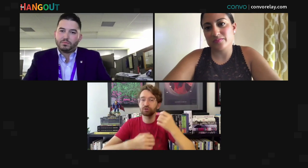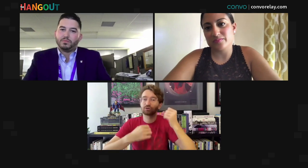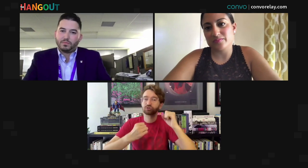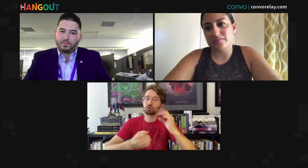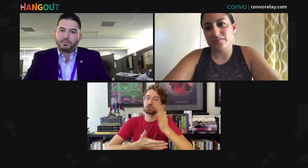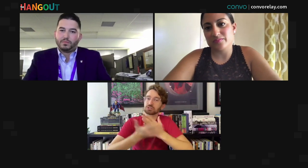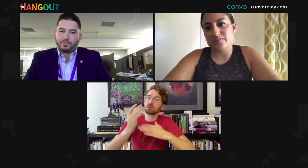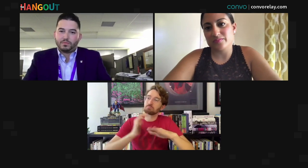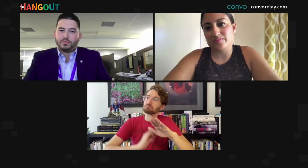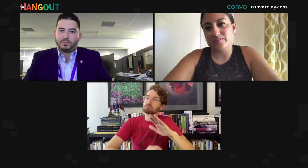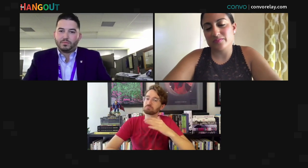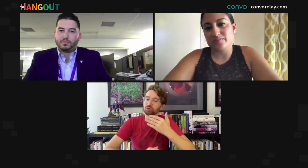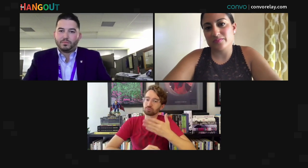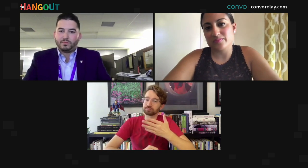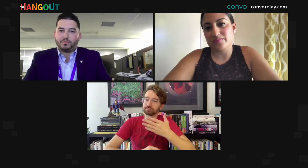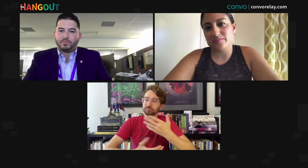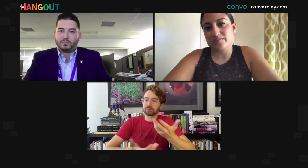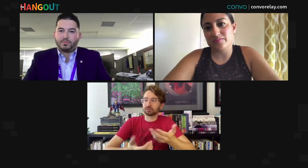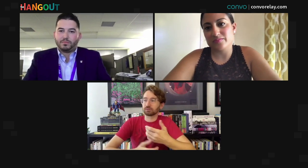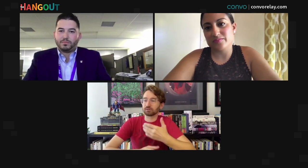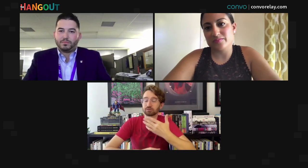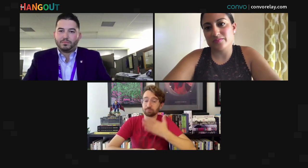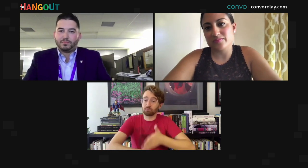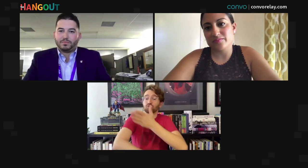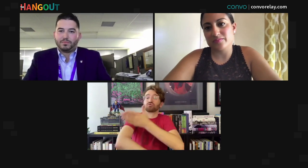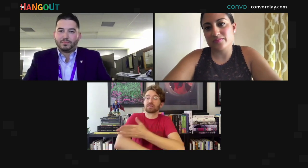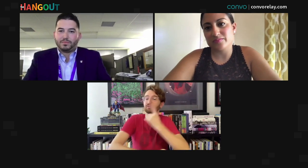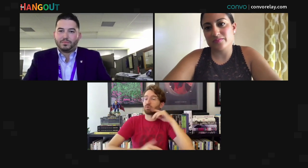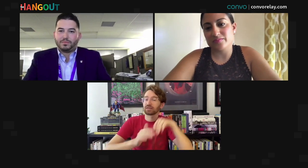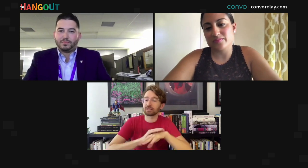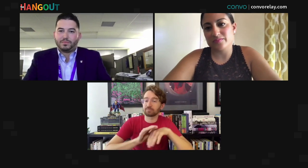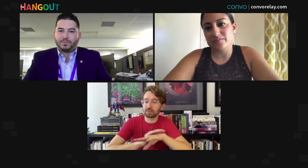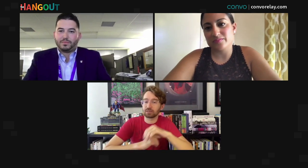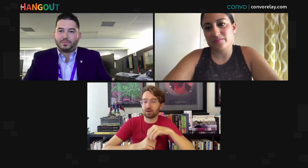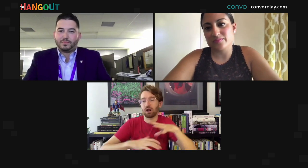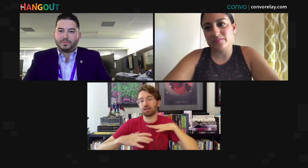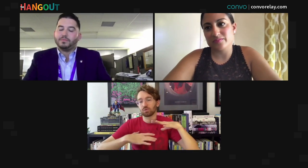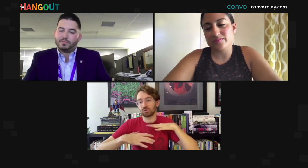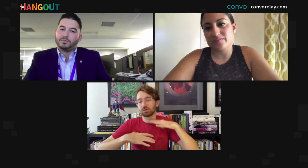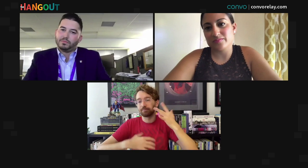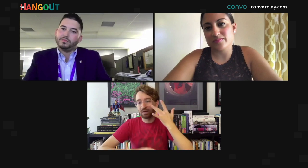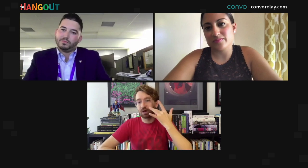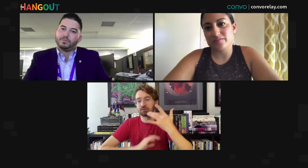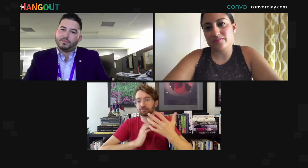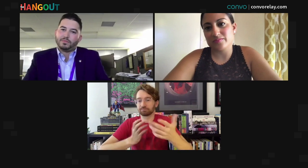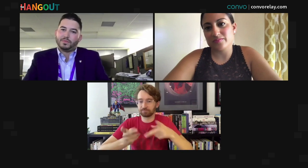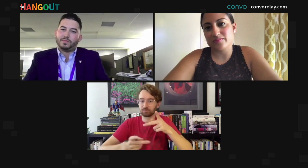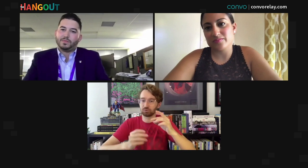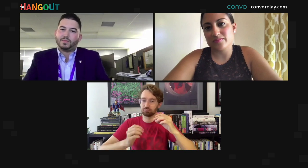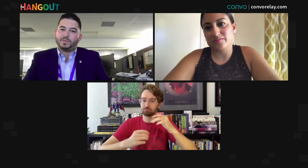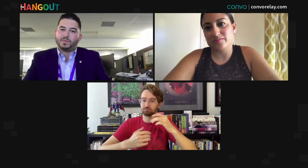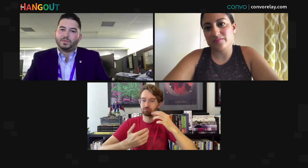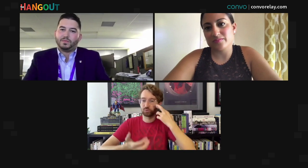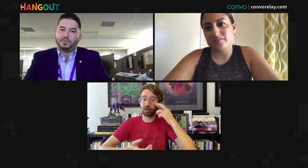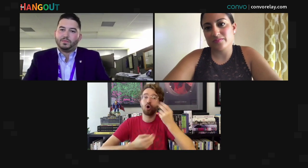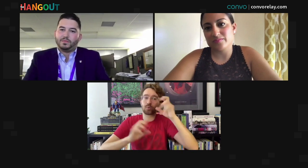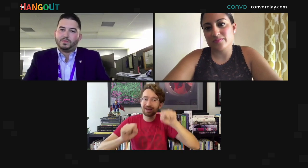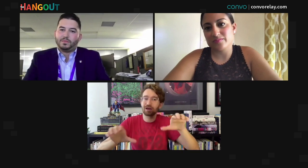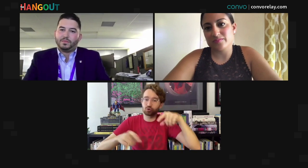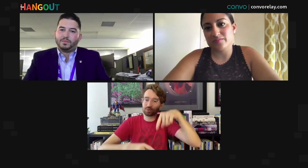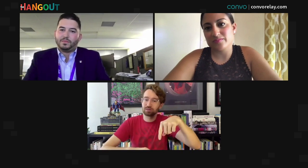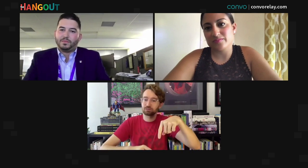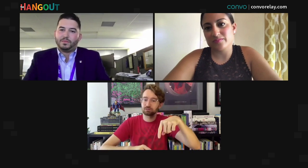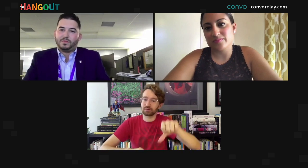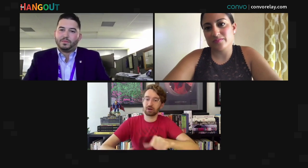of track a bit better. We had auto captioning and we would bring in interpreters. So for me, there were some improvements for accessibility